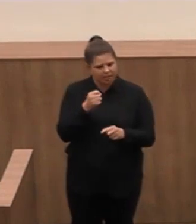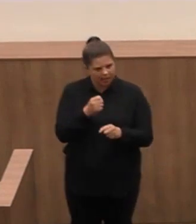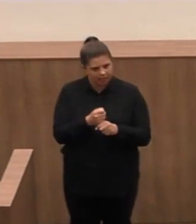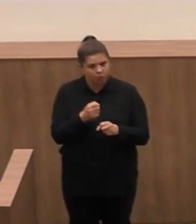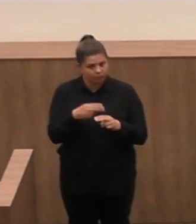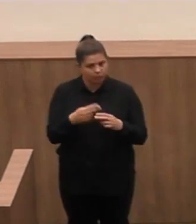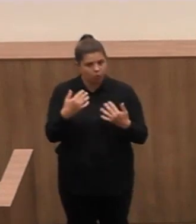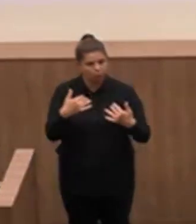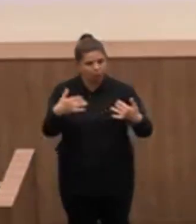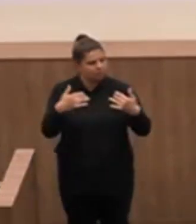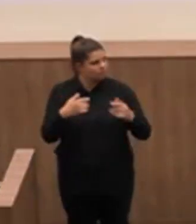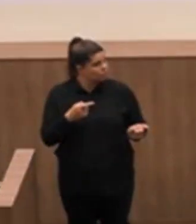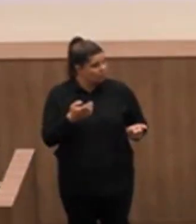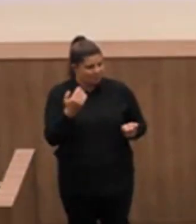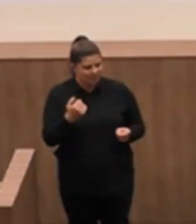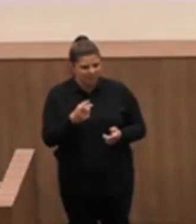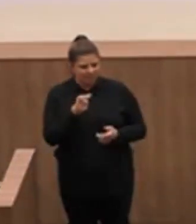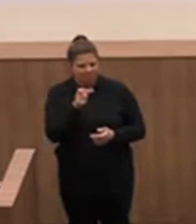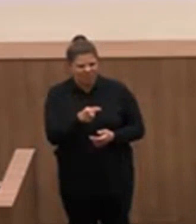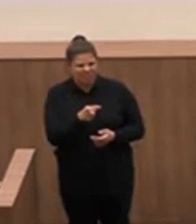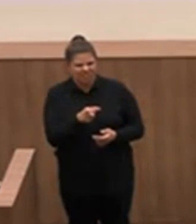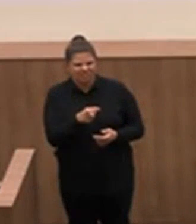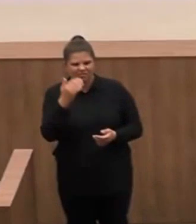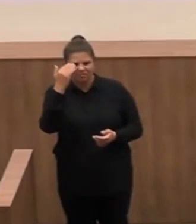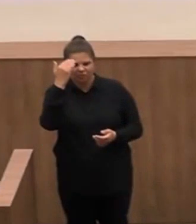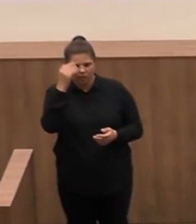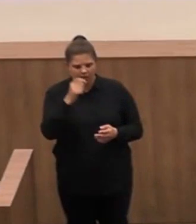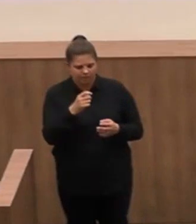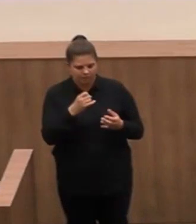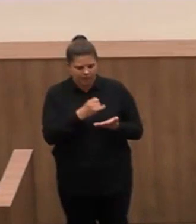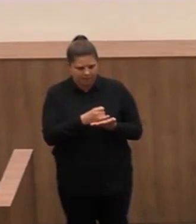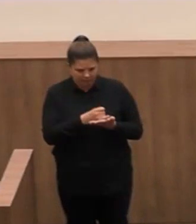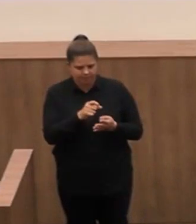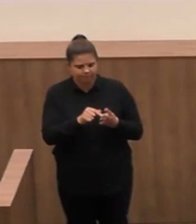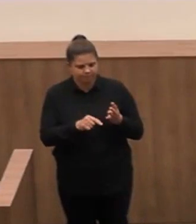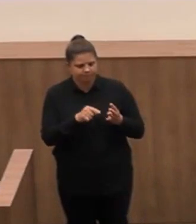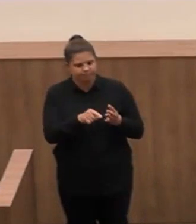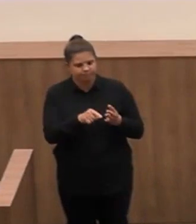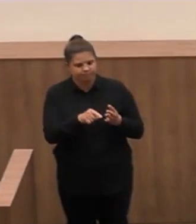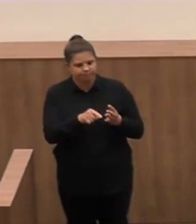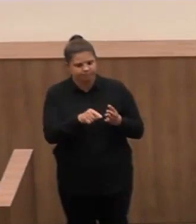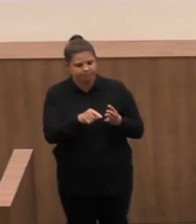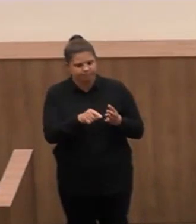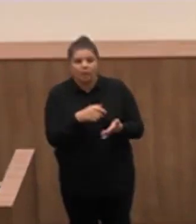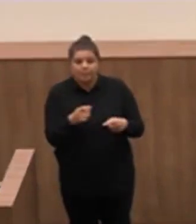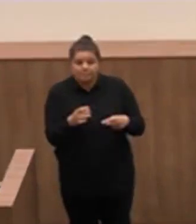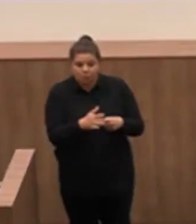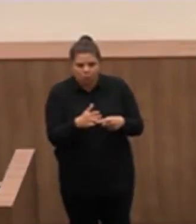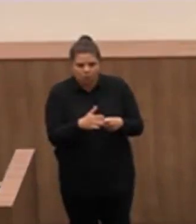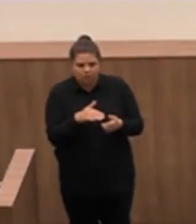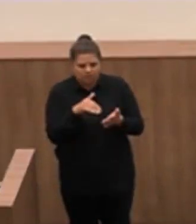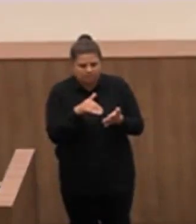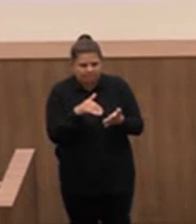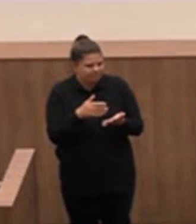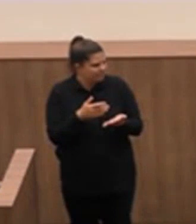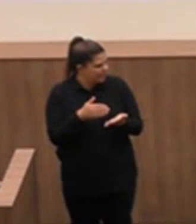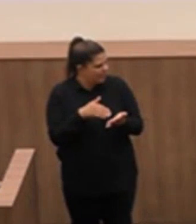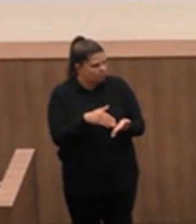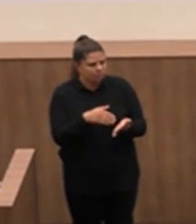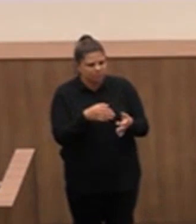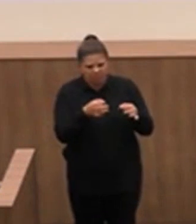me where you supported a person with a cognitive impairment to make an important health decision. So specifically